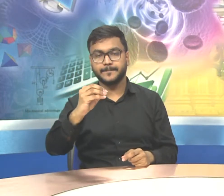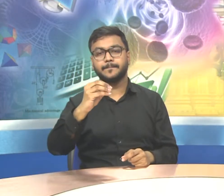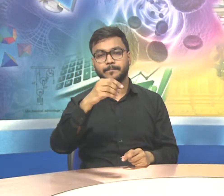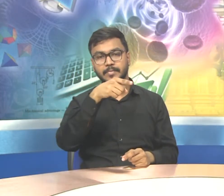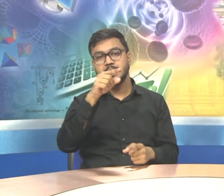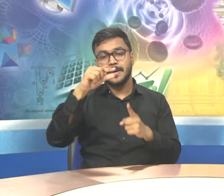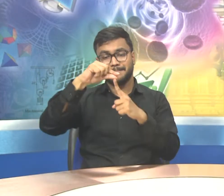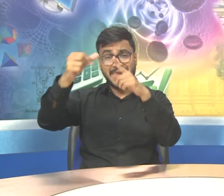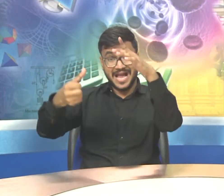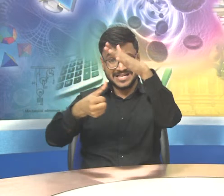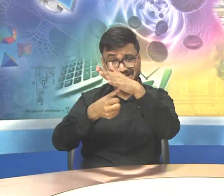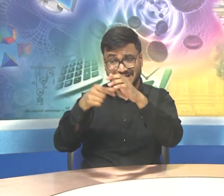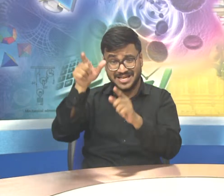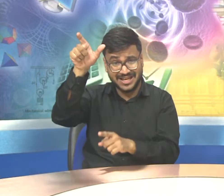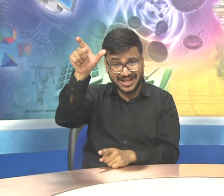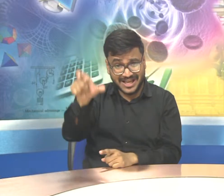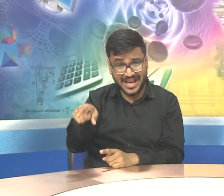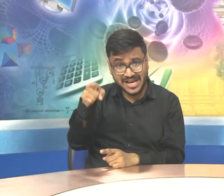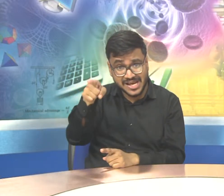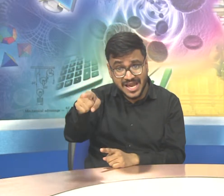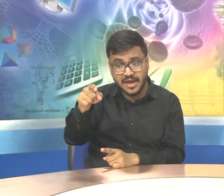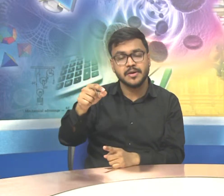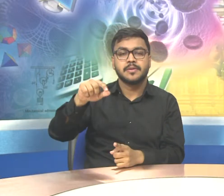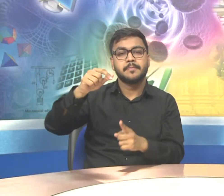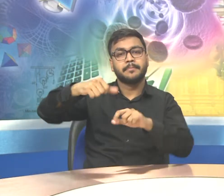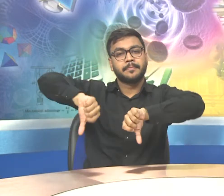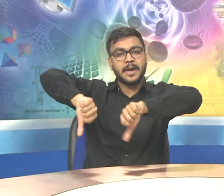by putting the formula, we will get